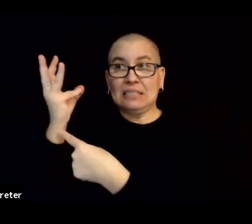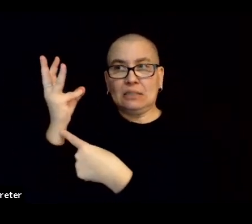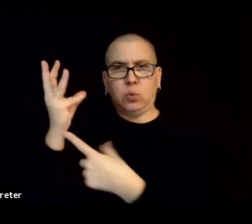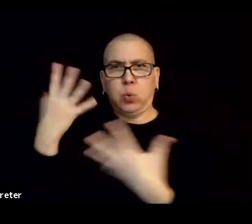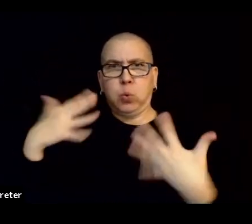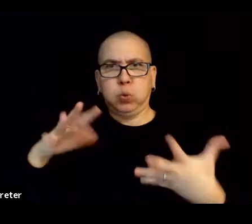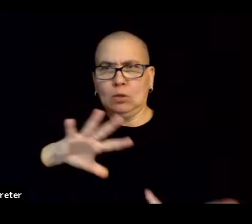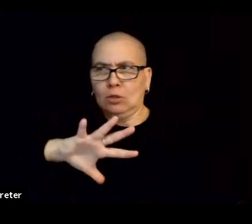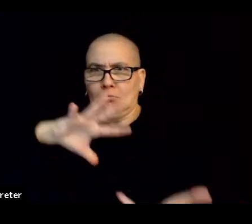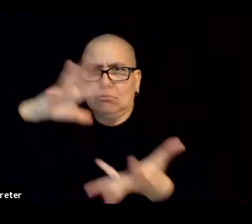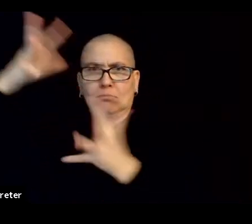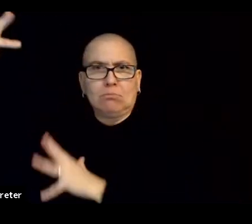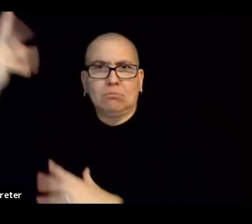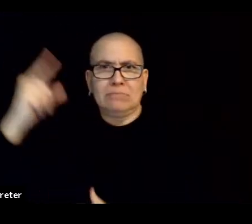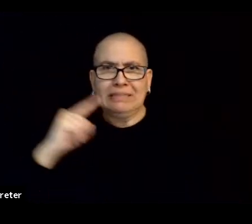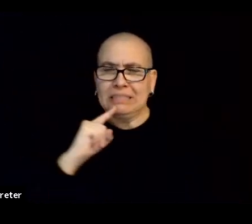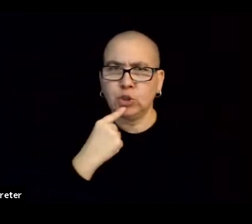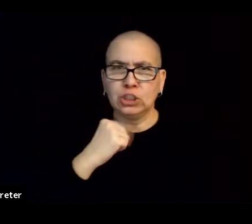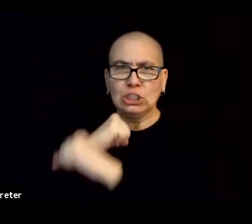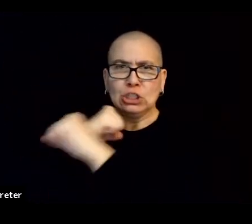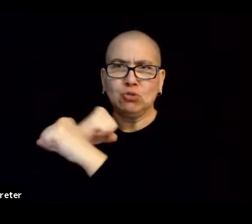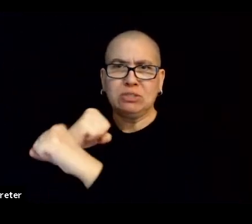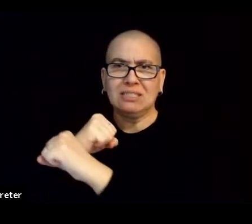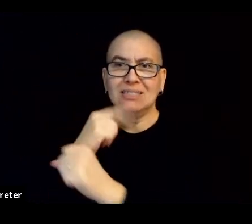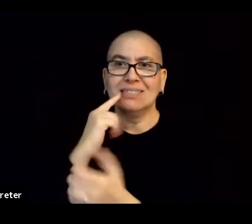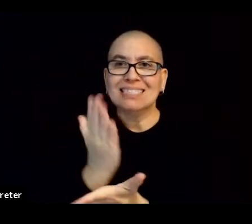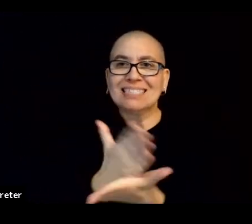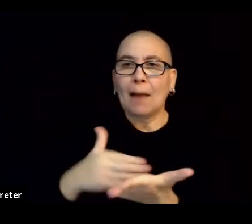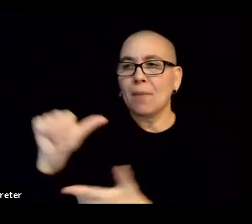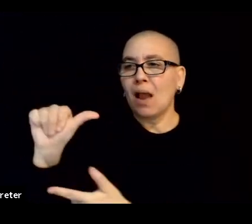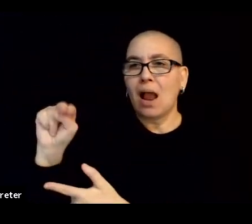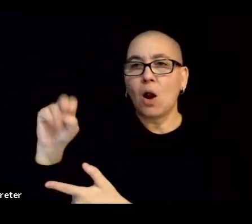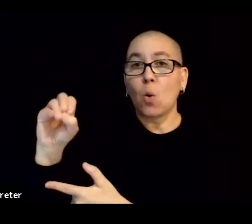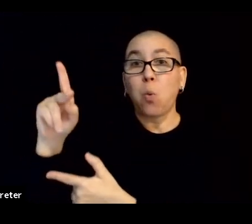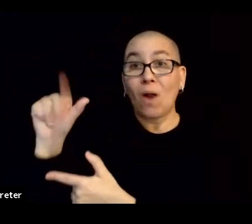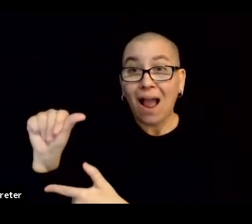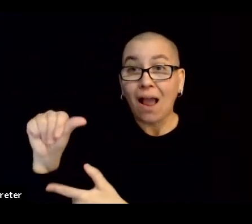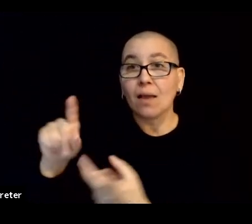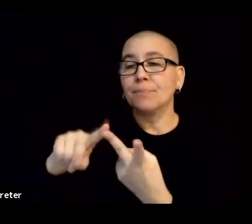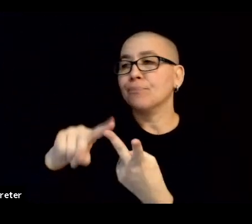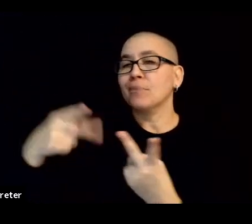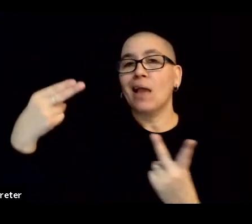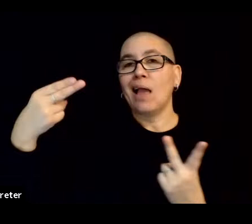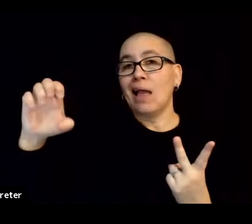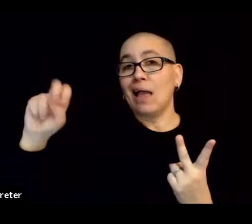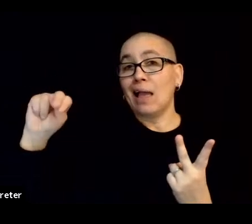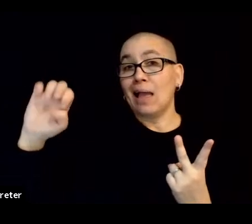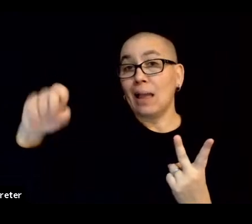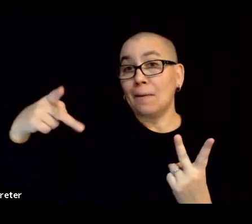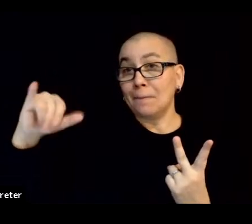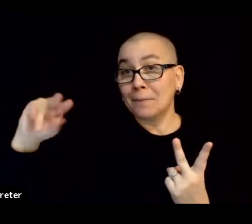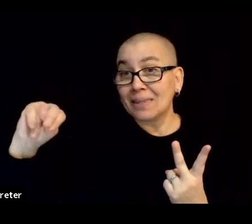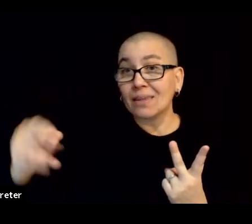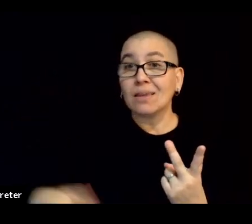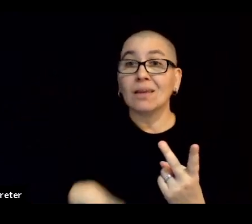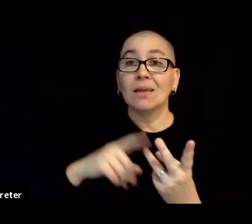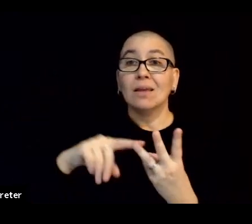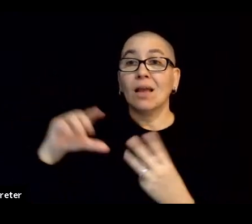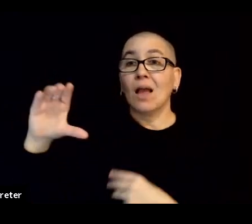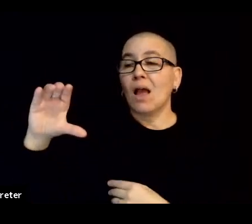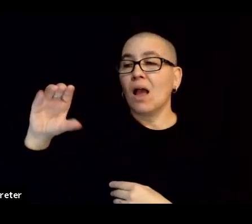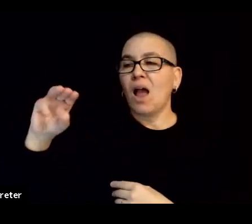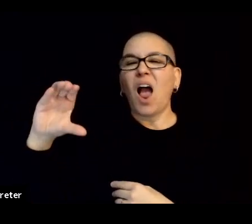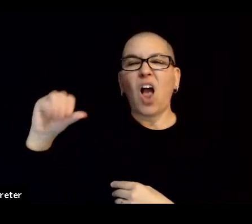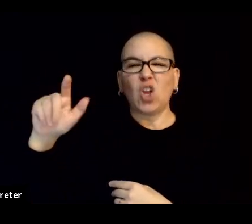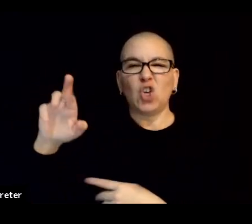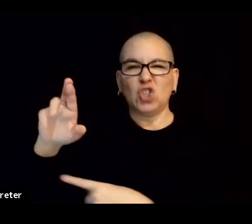Lyon, Olmsted, Nicollet, Stearns, Pennington, St. Louis, and Otter Tail. And I think the idea here is that my pledge is every single Minnesotan needed access